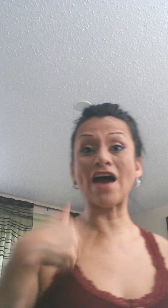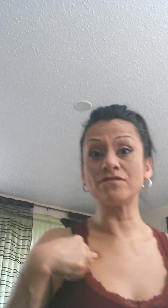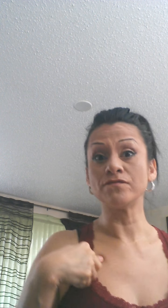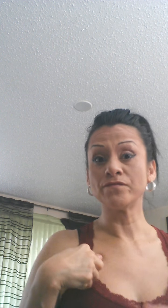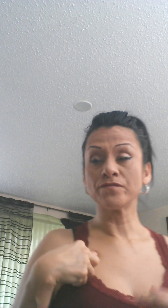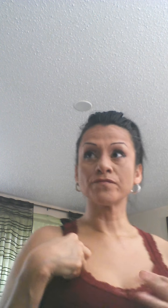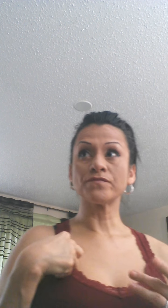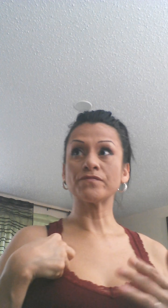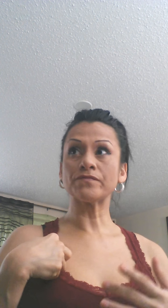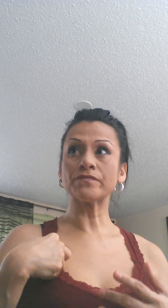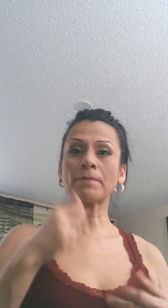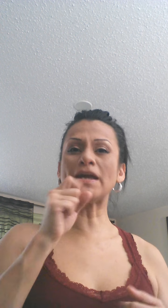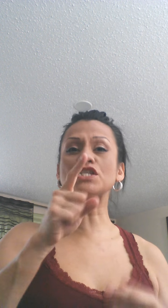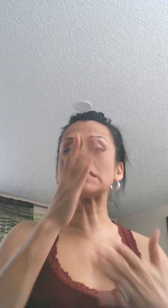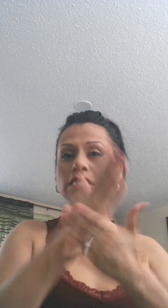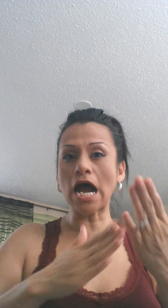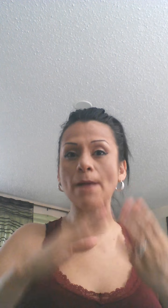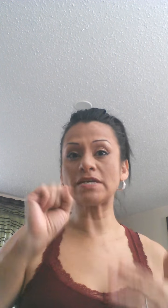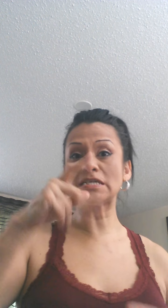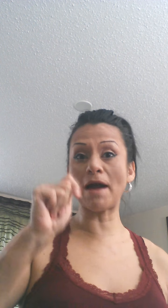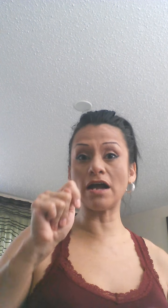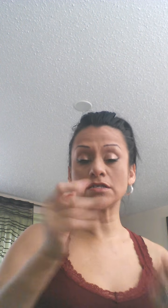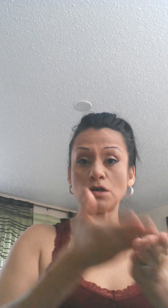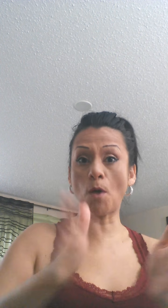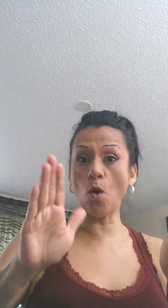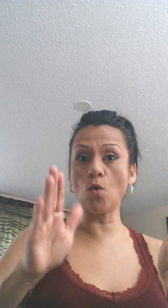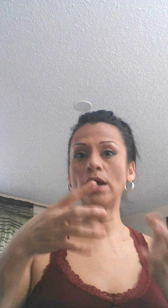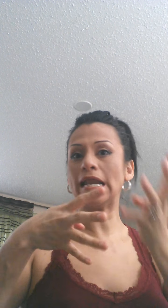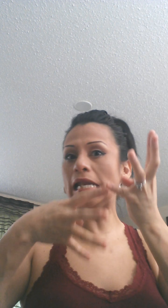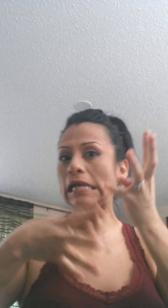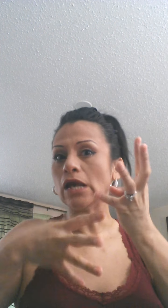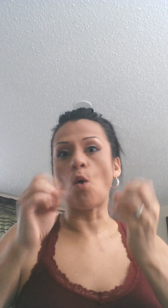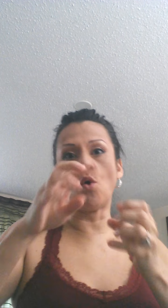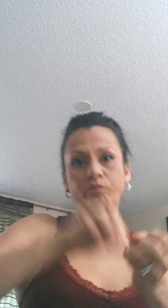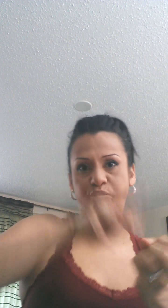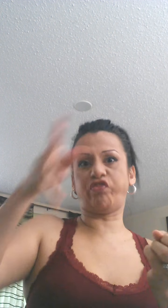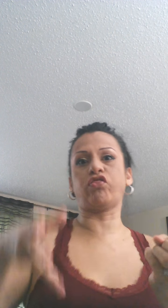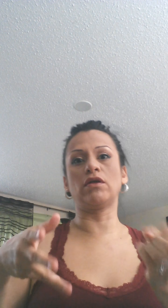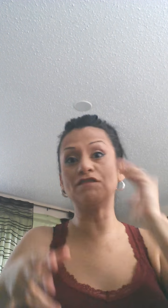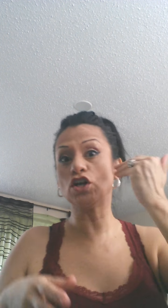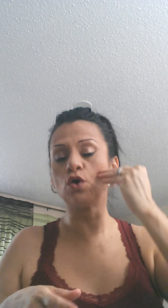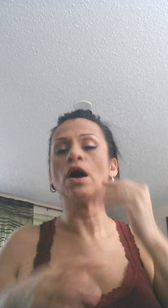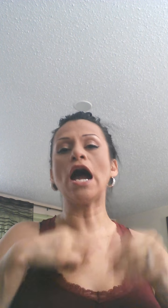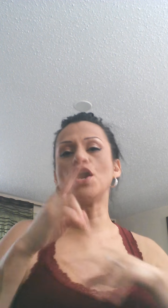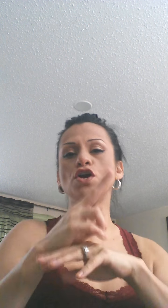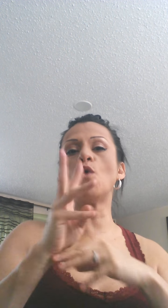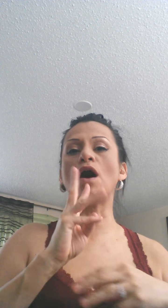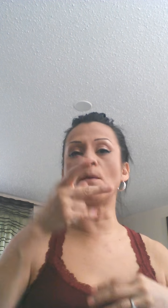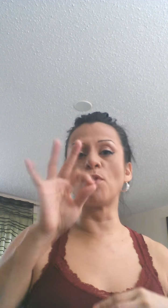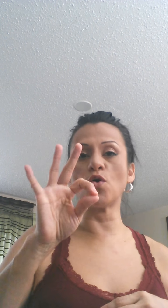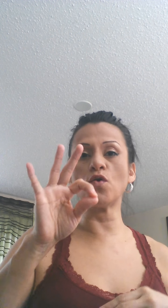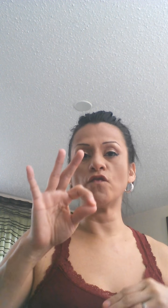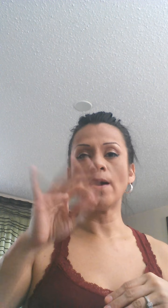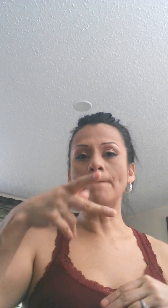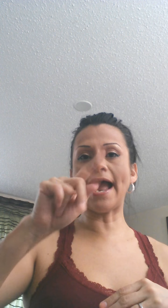have magic star spot, gold, neat books, liminal, or you waterproof